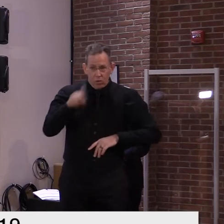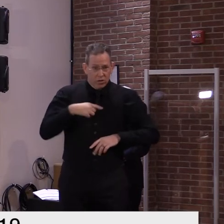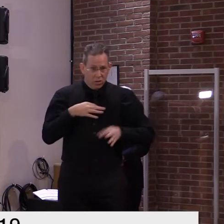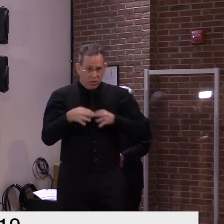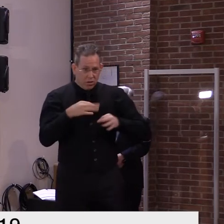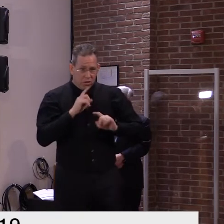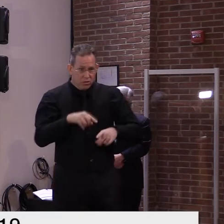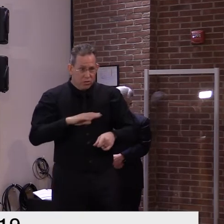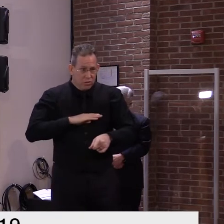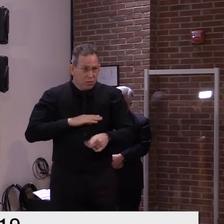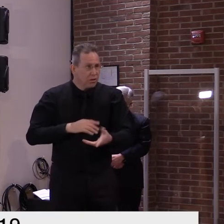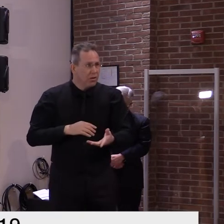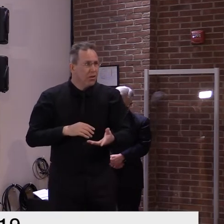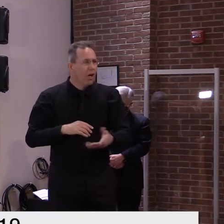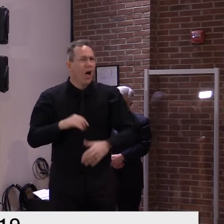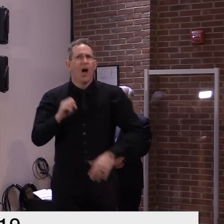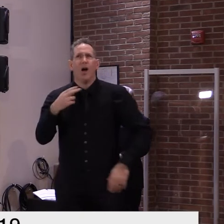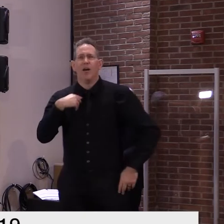Go ahead, Austin. Oh, yes, I do. Sorry.